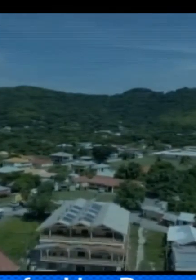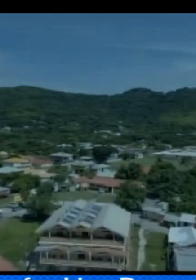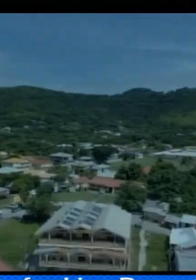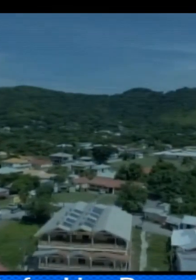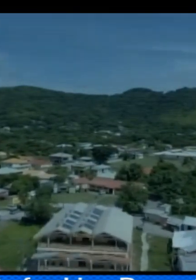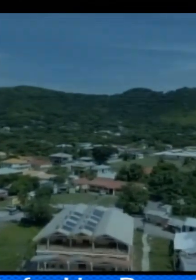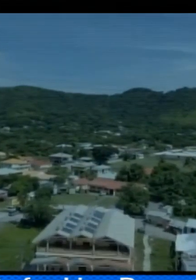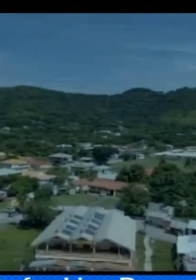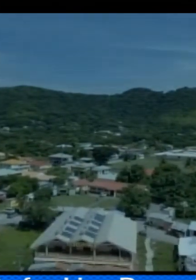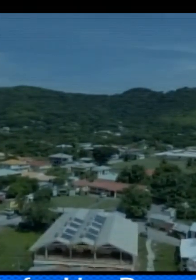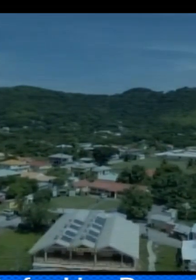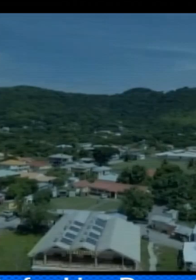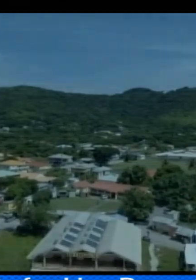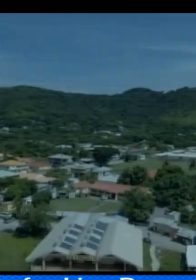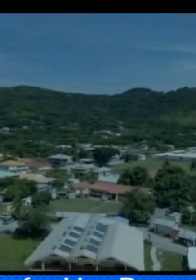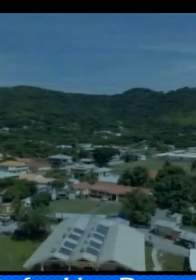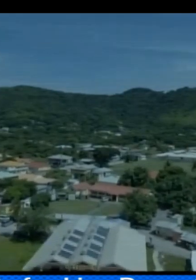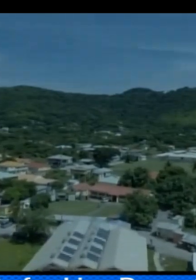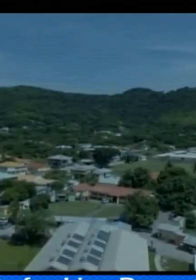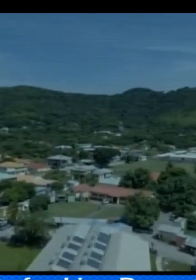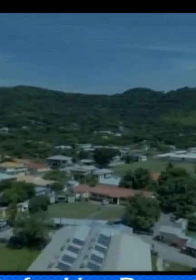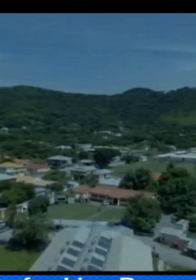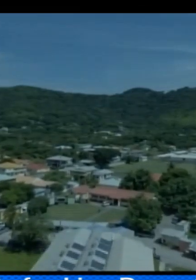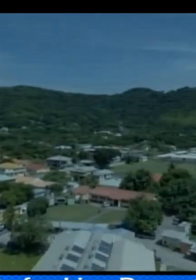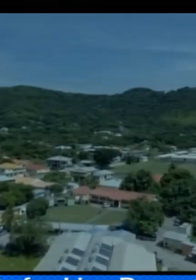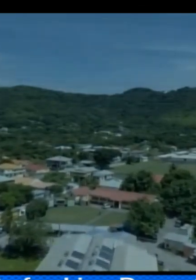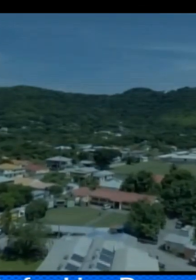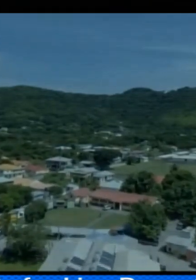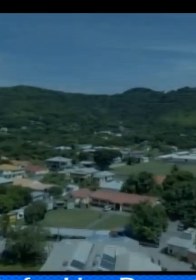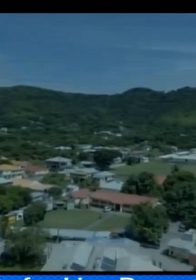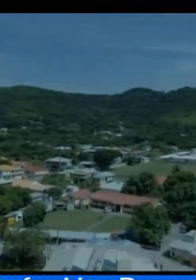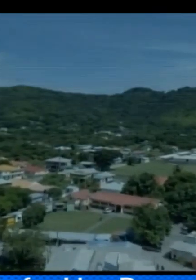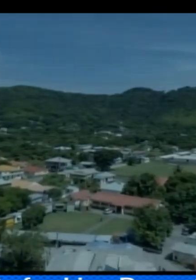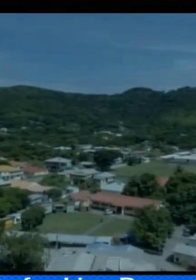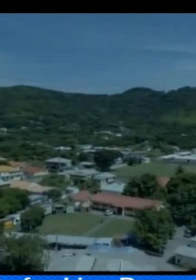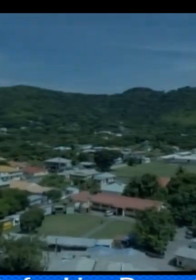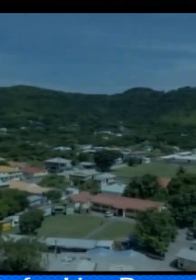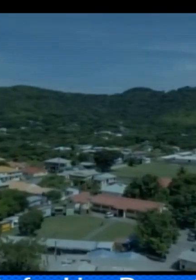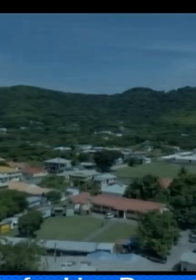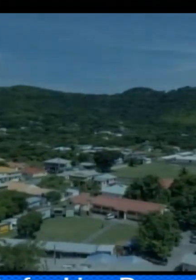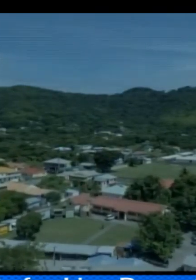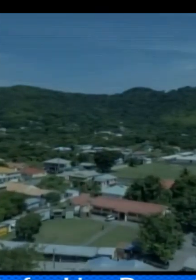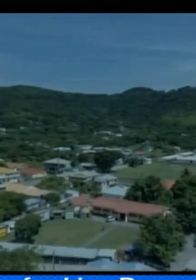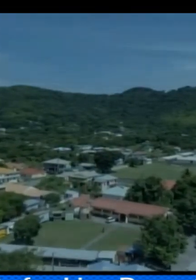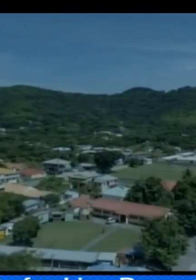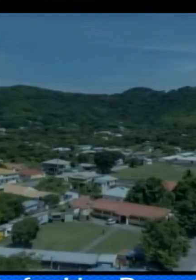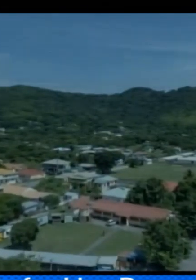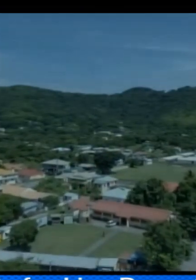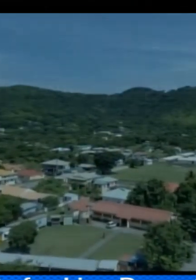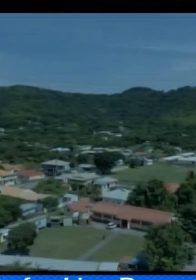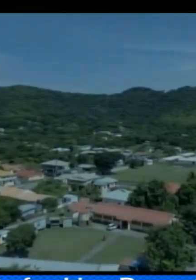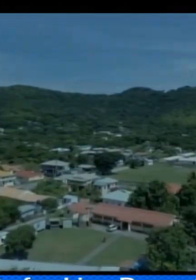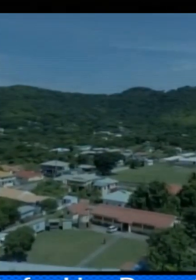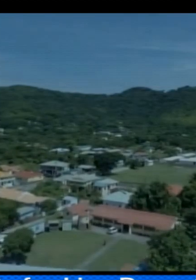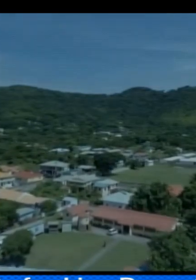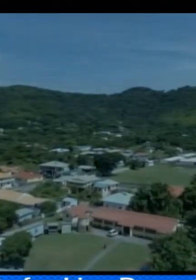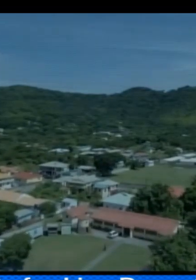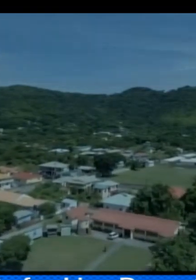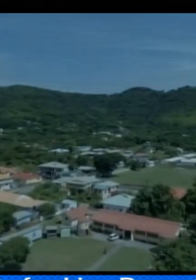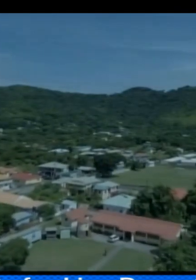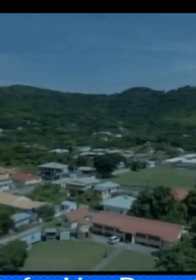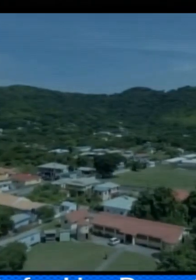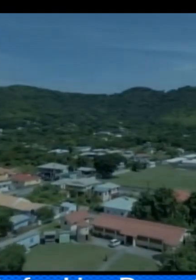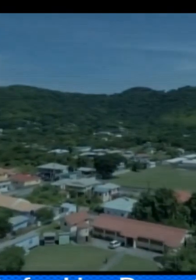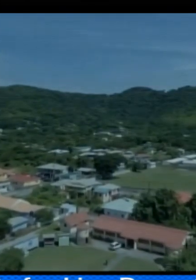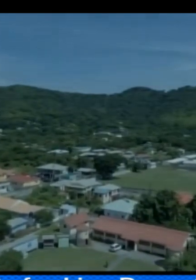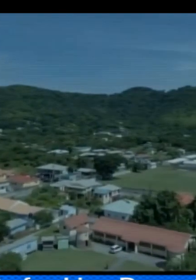accommodate isolation and quarantine units. During her first quarterly press briefing for 2020, Minister Mathurin-Stewart also said work is